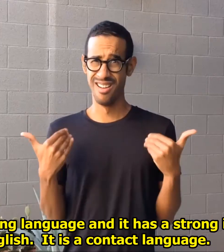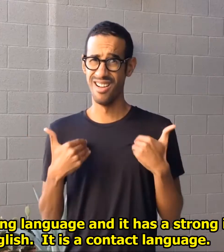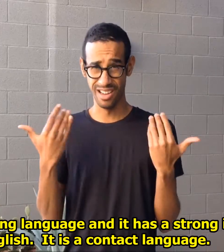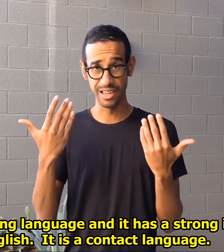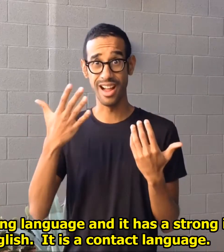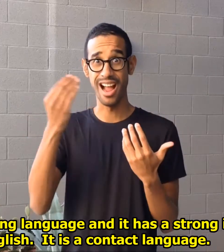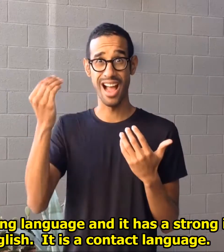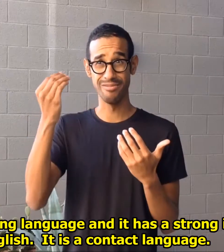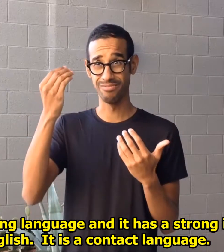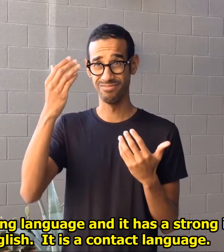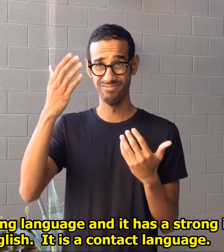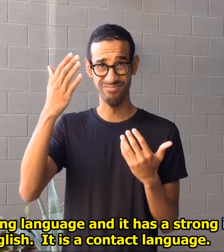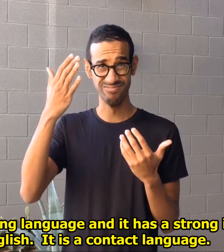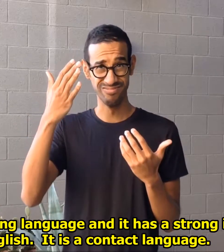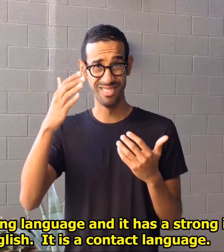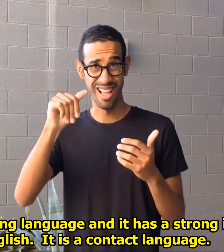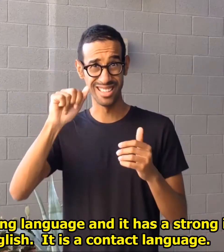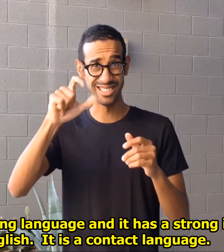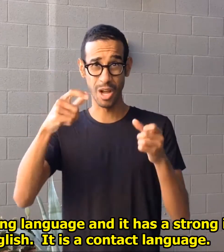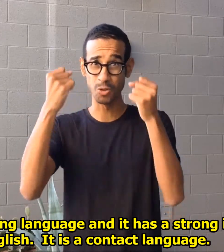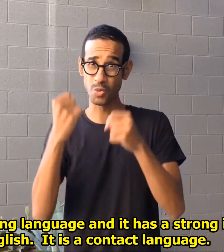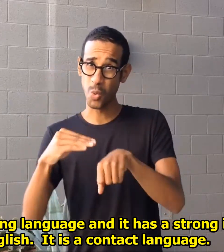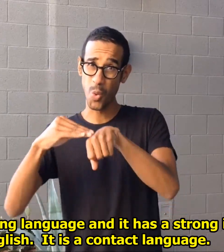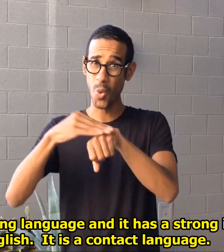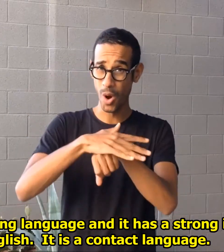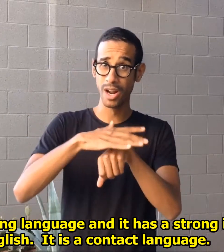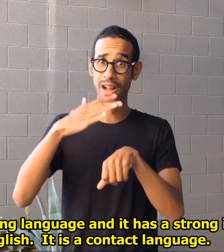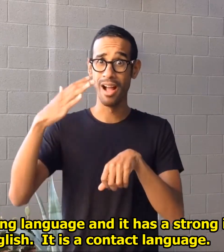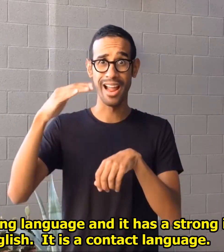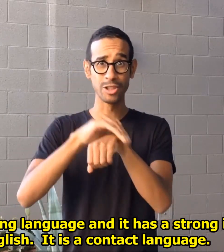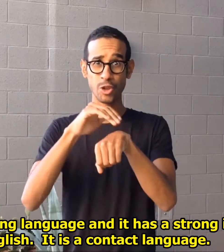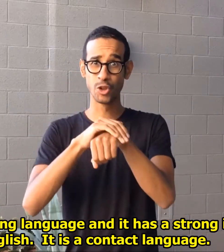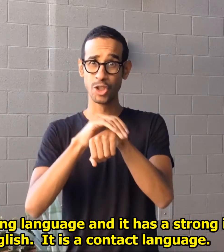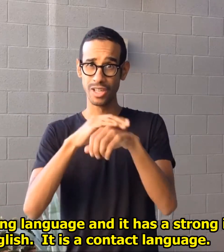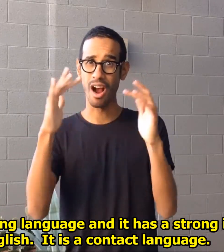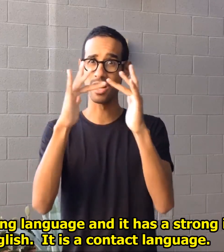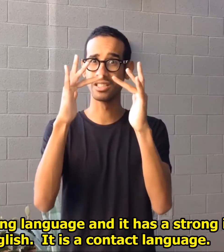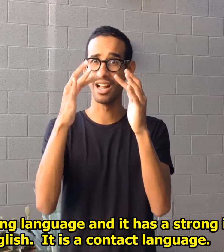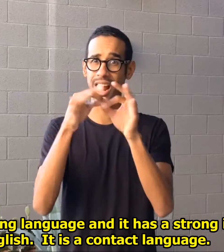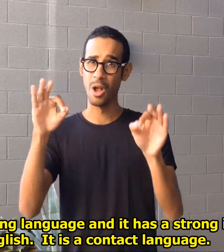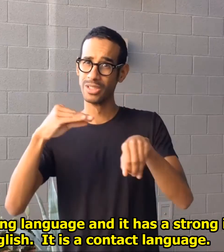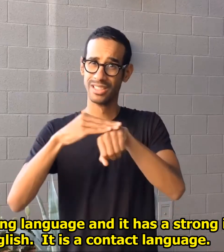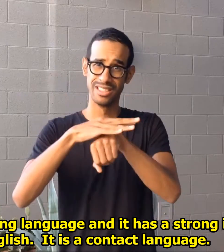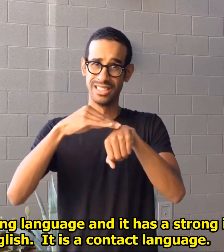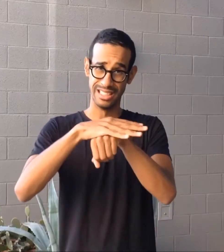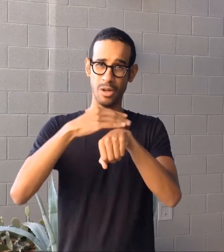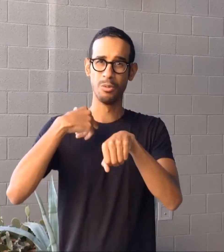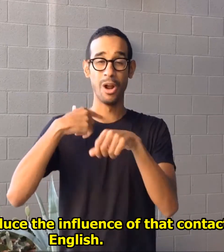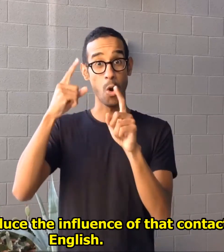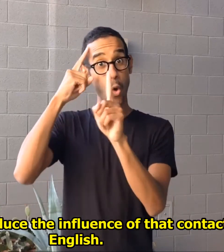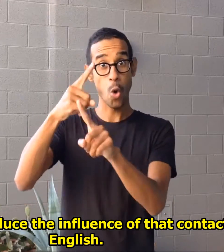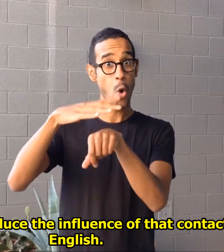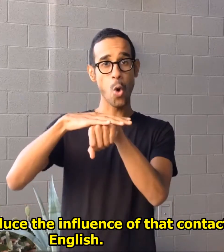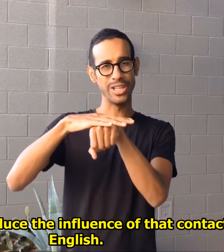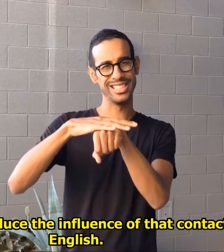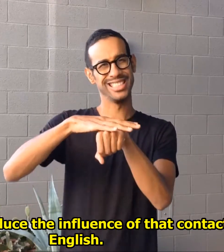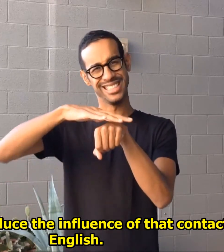very young language, and it has a strong influence from English. It is a contact language. My goal is to reduce